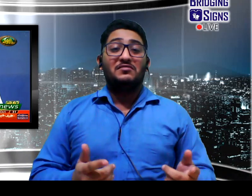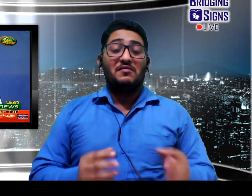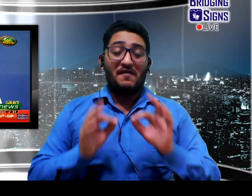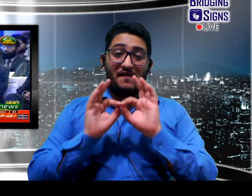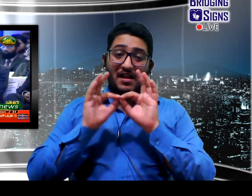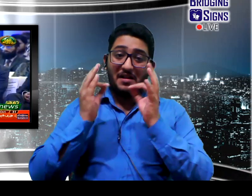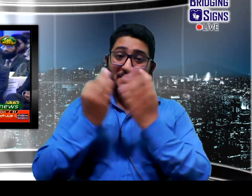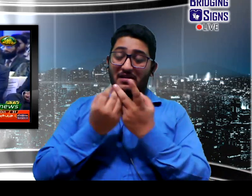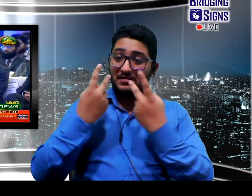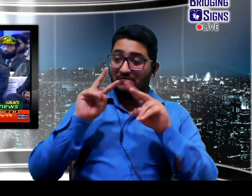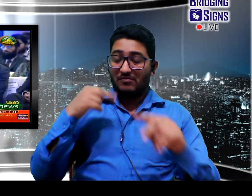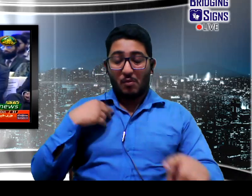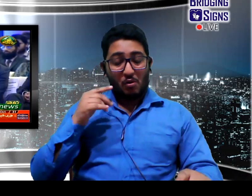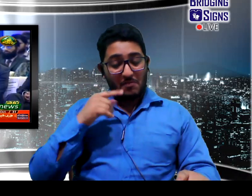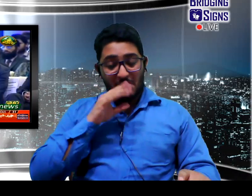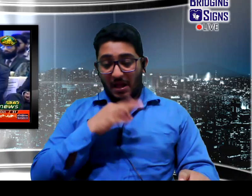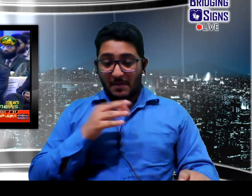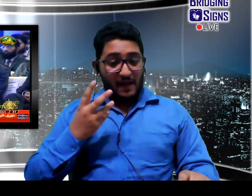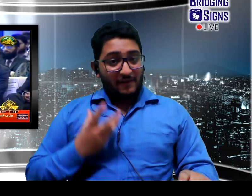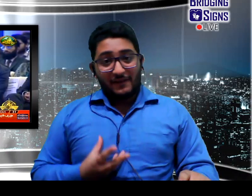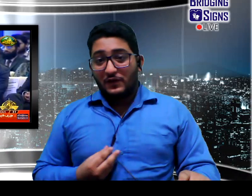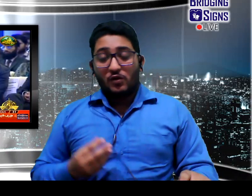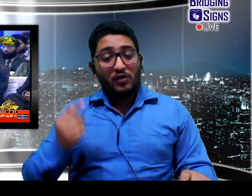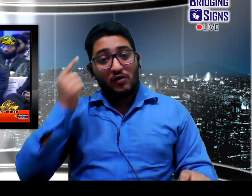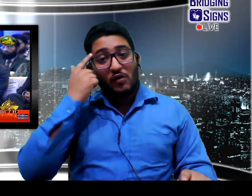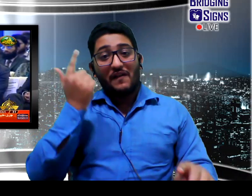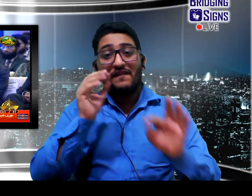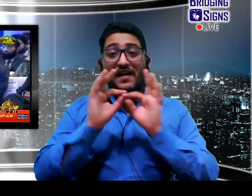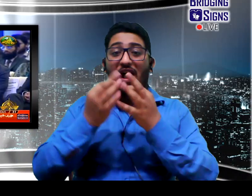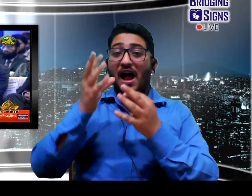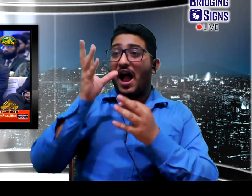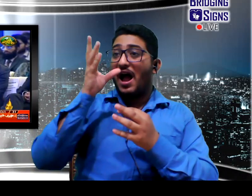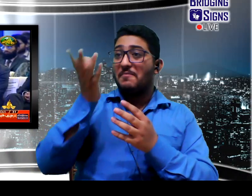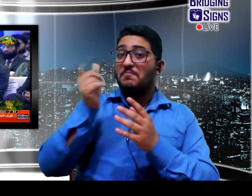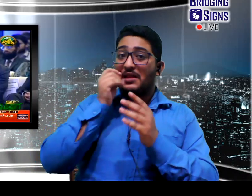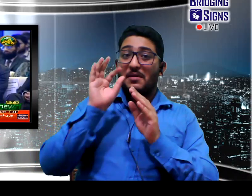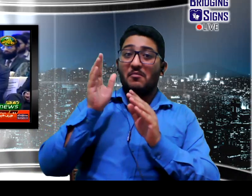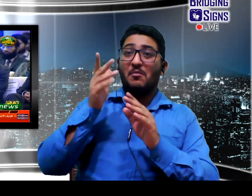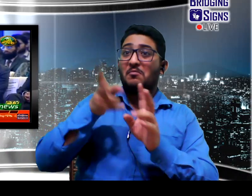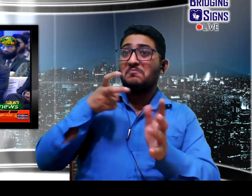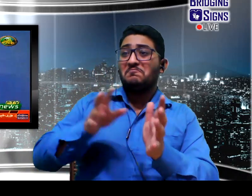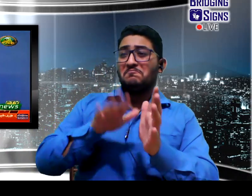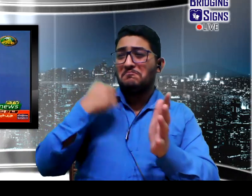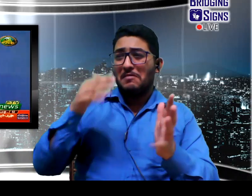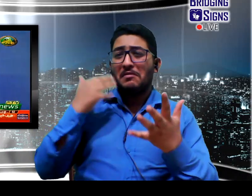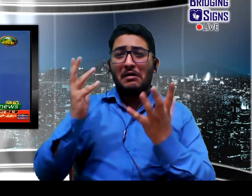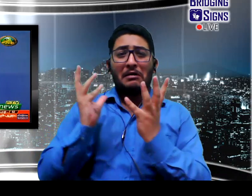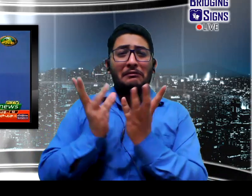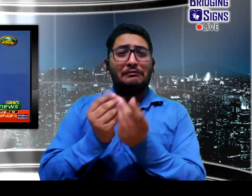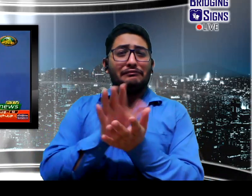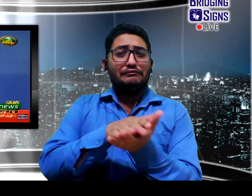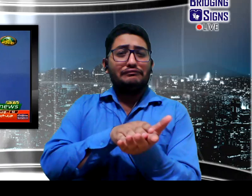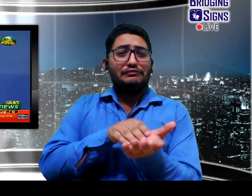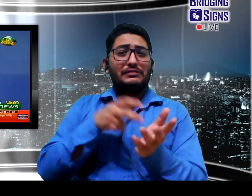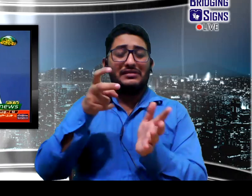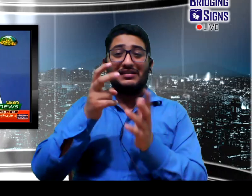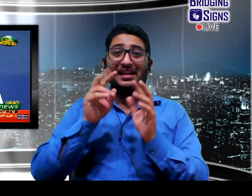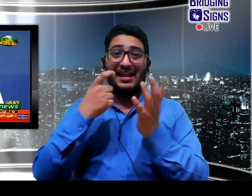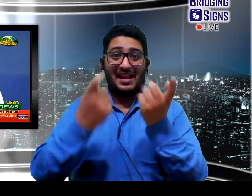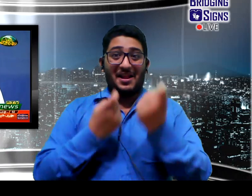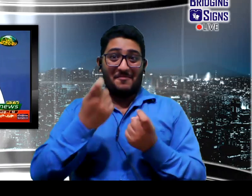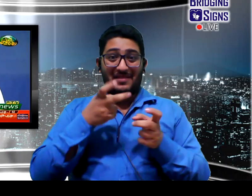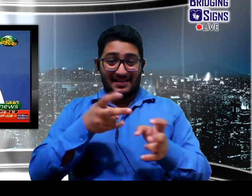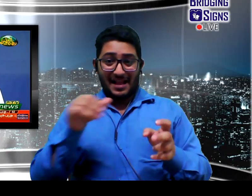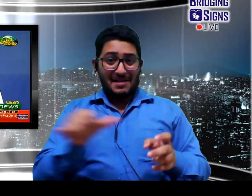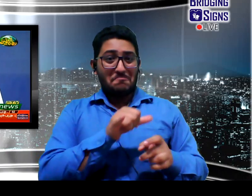families of the victims of the Rahim Yar Khan train